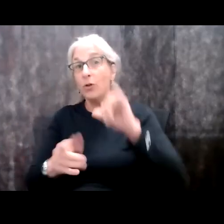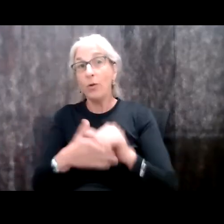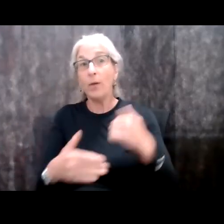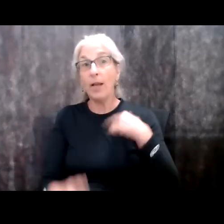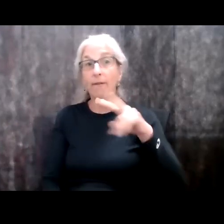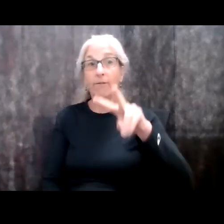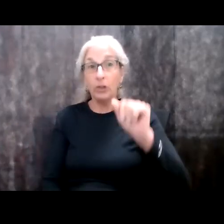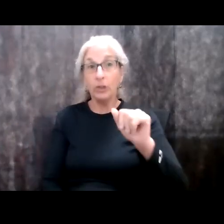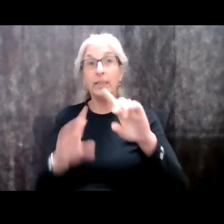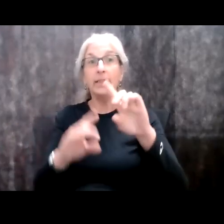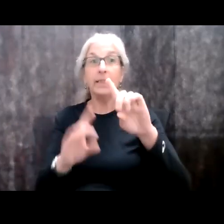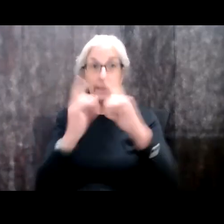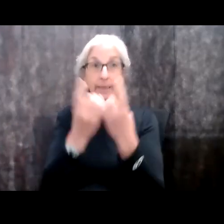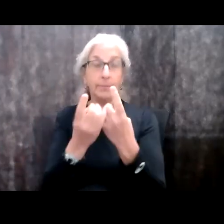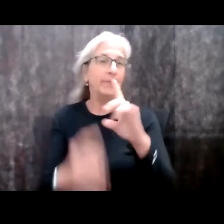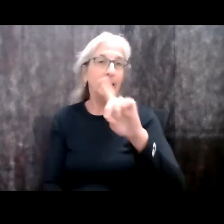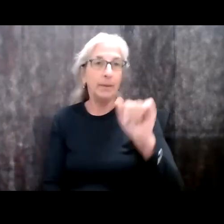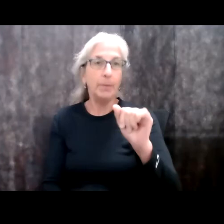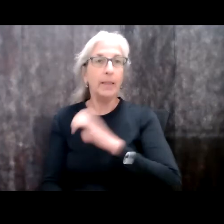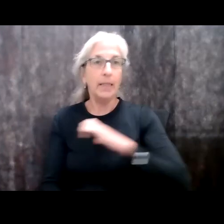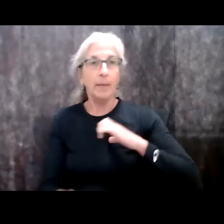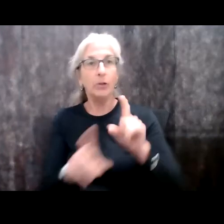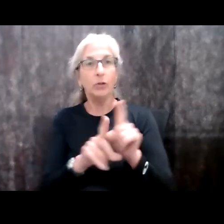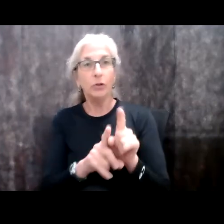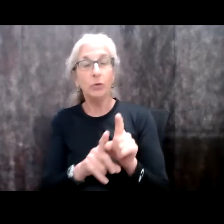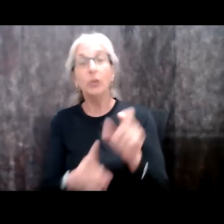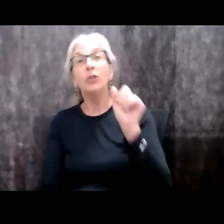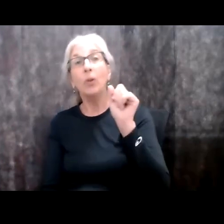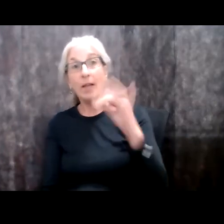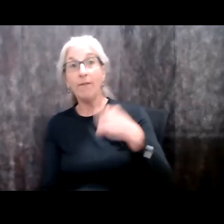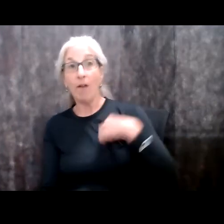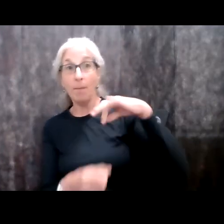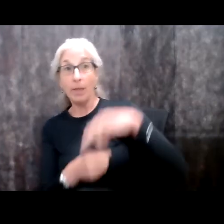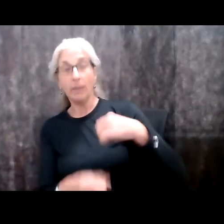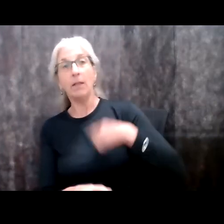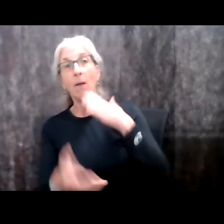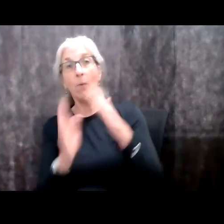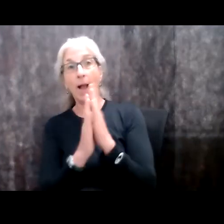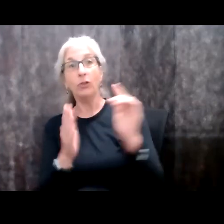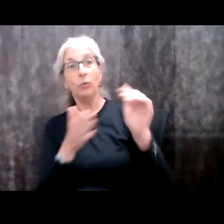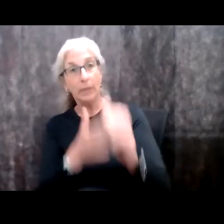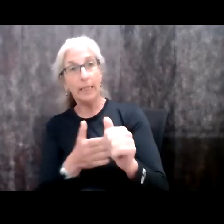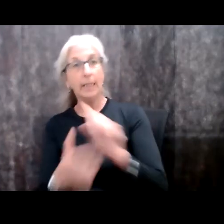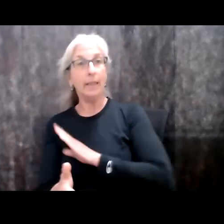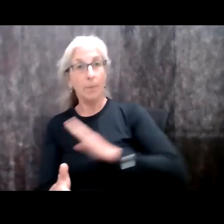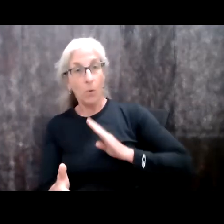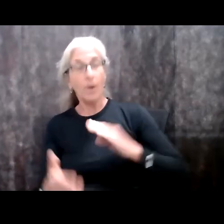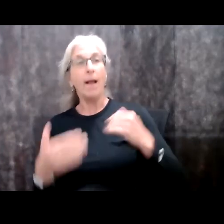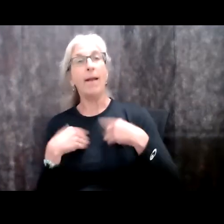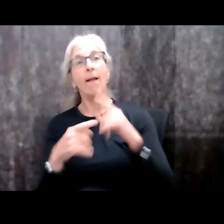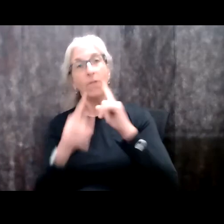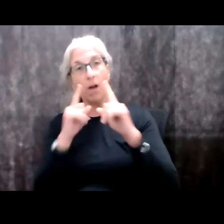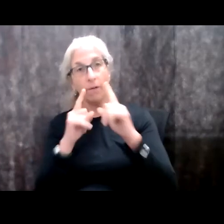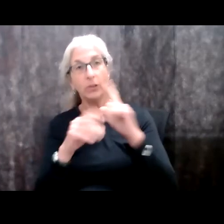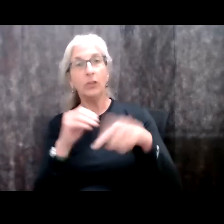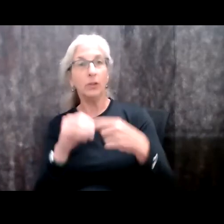promise that if I'm elected, I'm going to ask to sit on that board, lead that board, and have those conversations. And then thirdly, I think